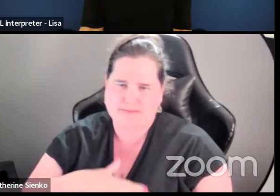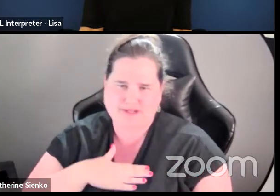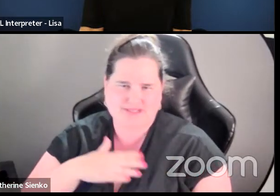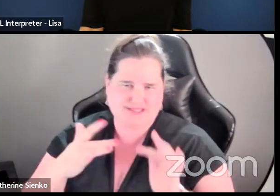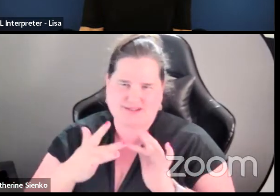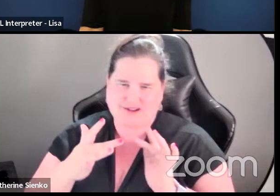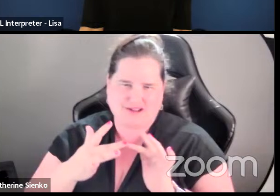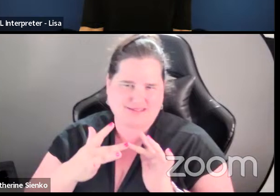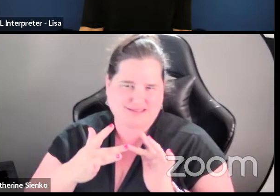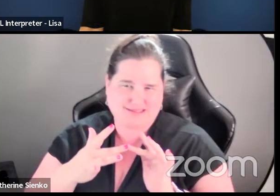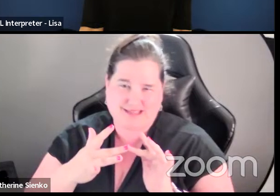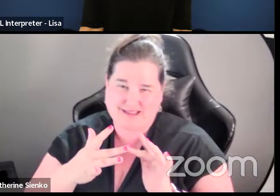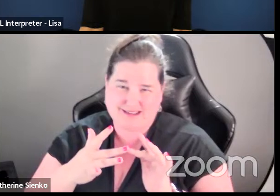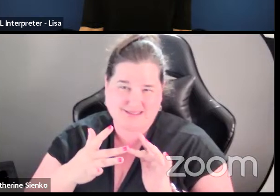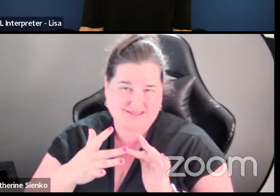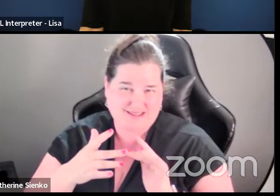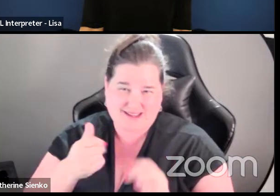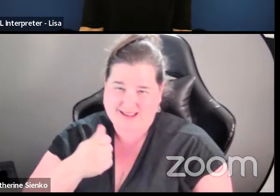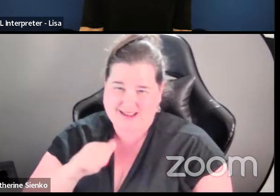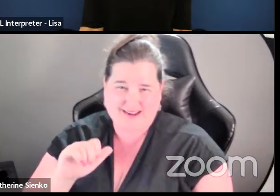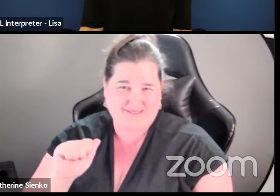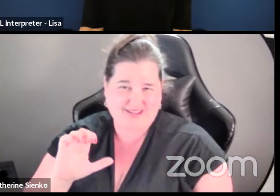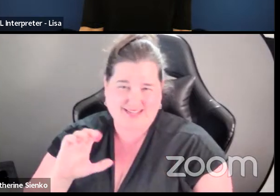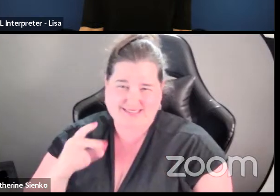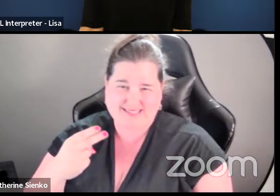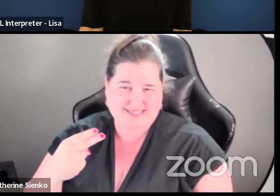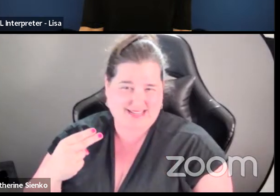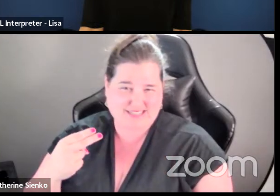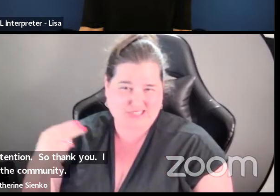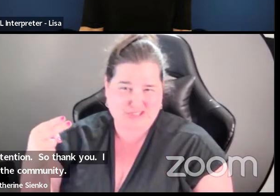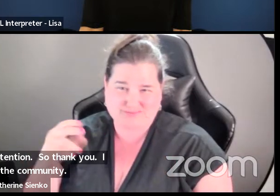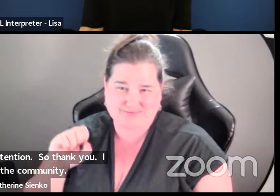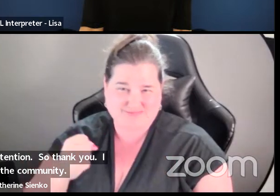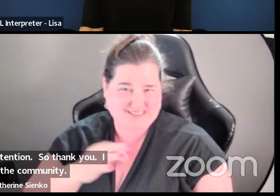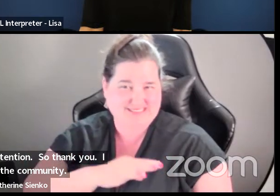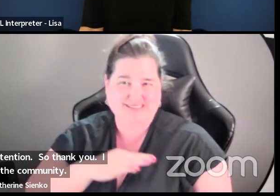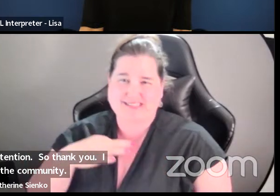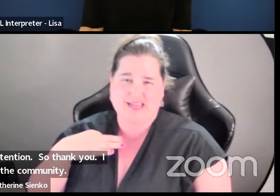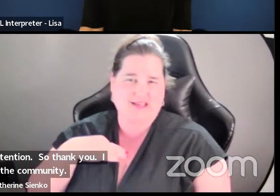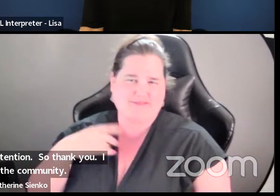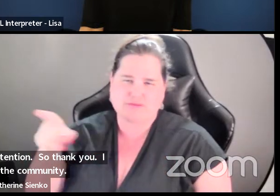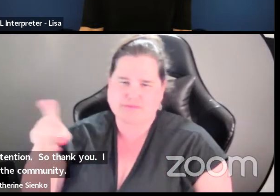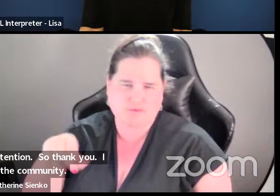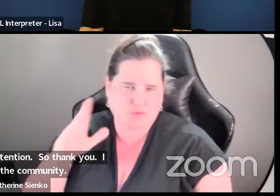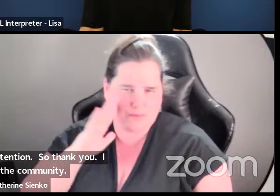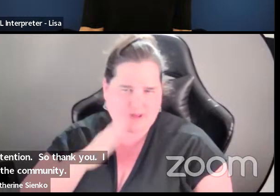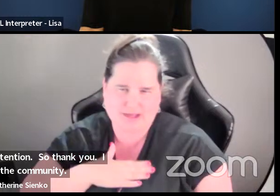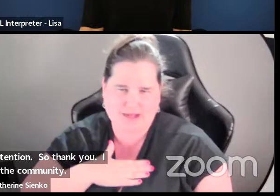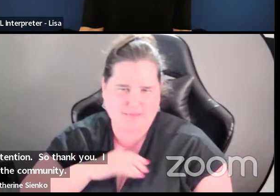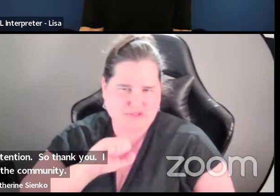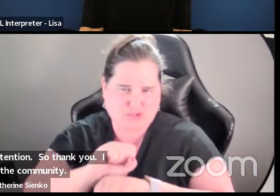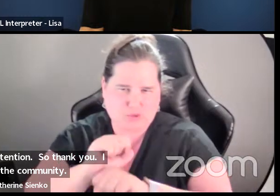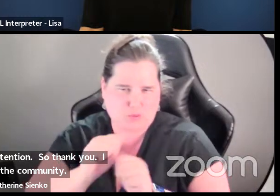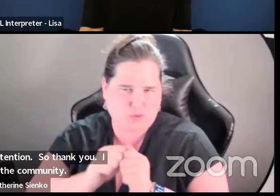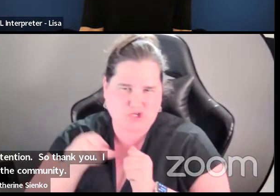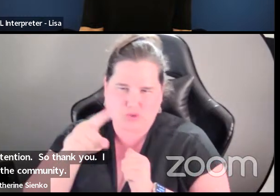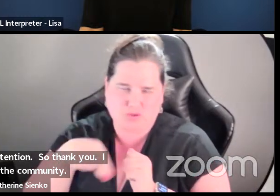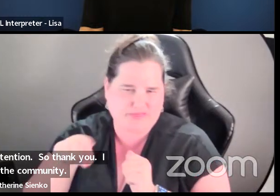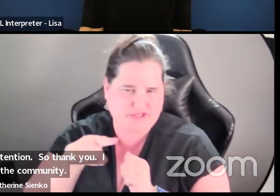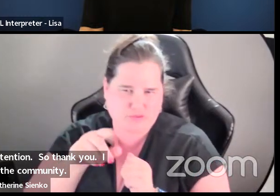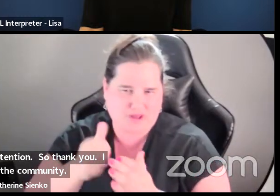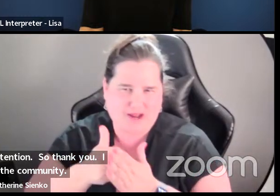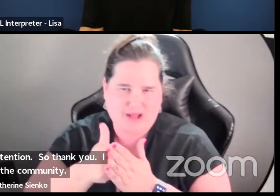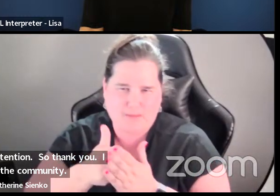Like Sherry said, anytime you experience issues, please reach out to any staff at